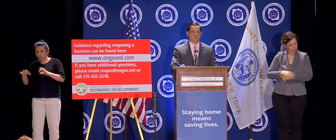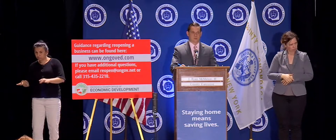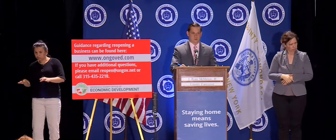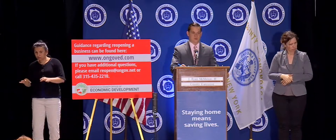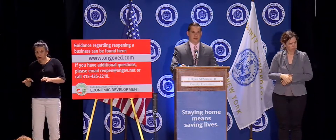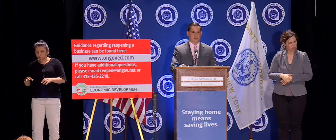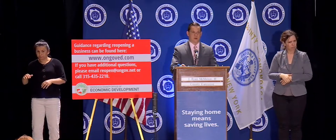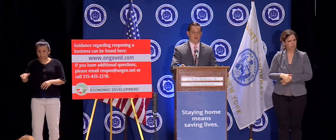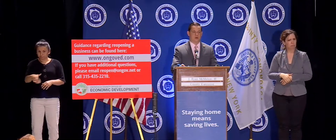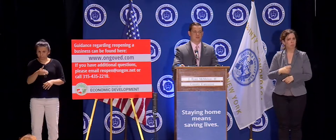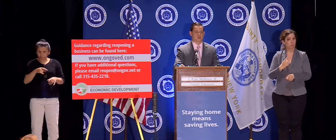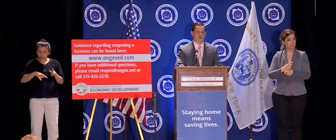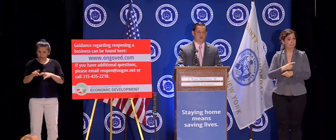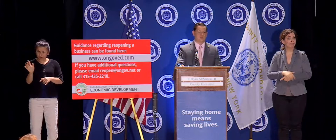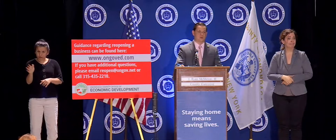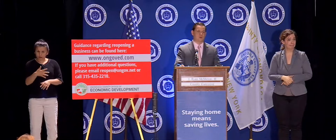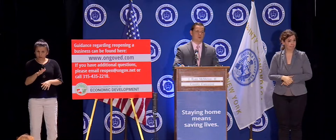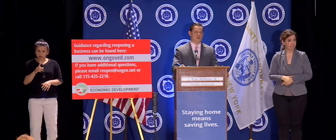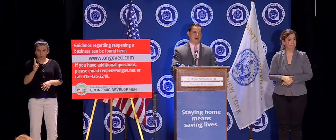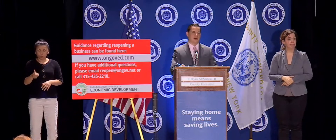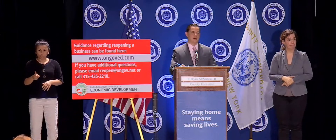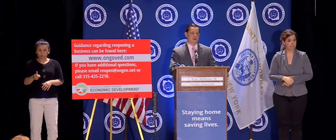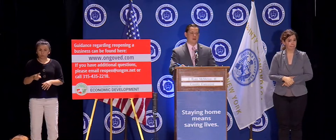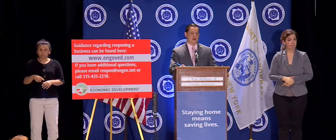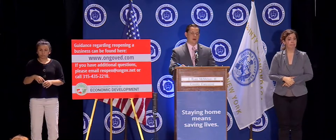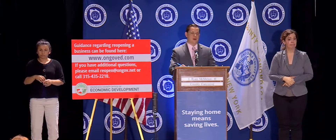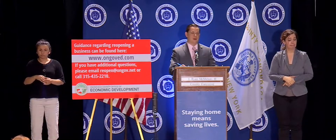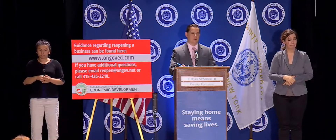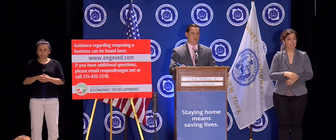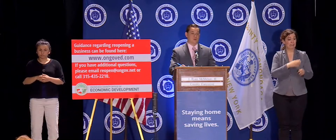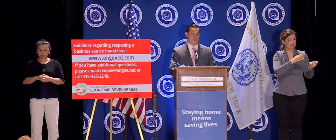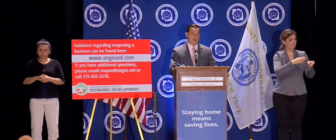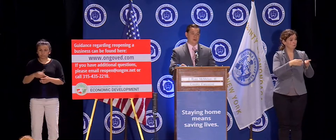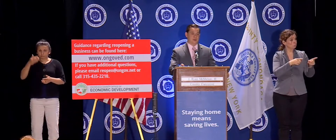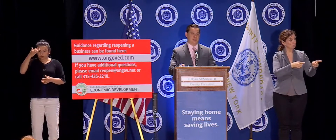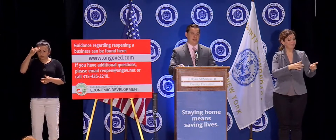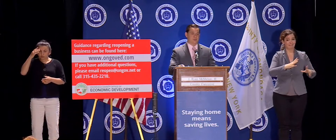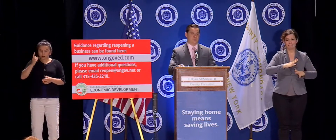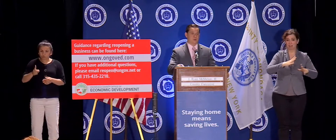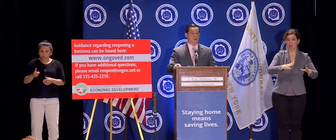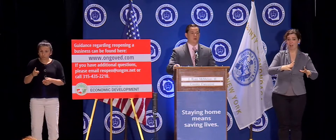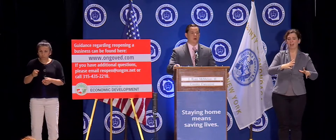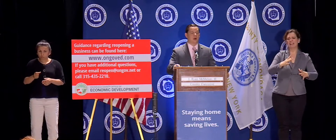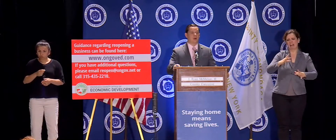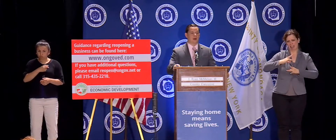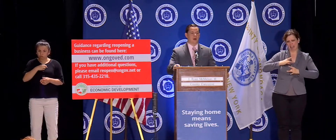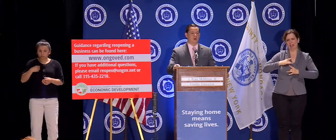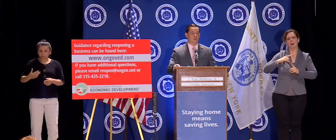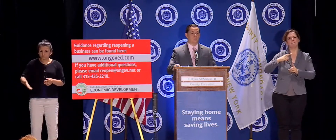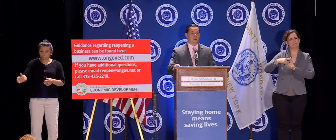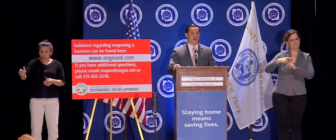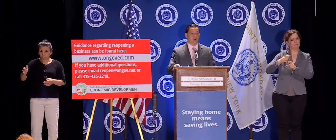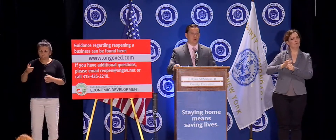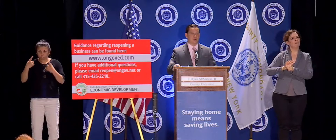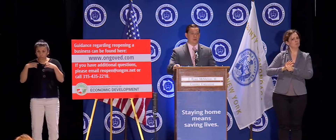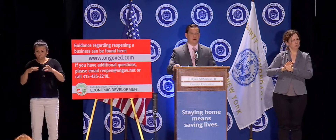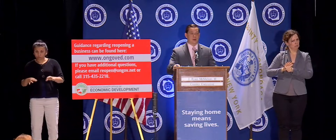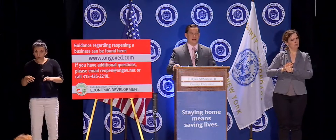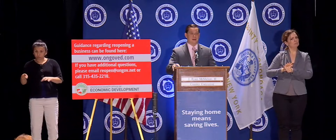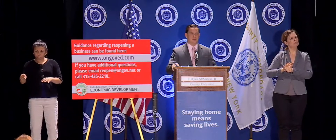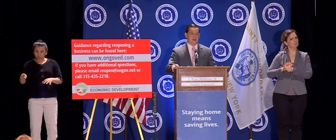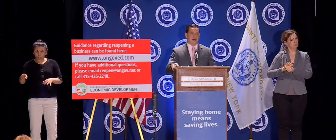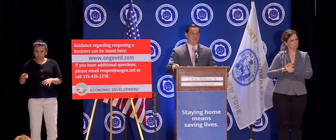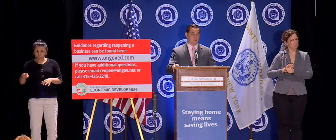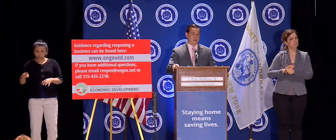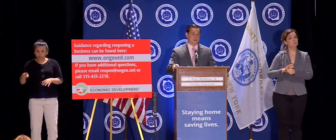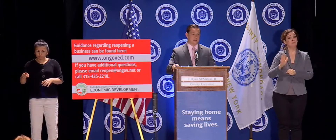Correct. Second part of your question. So these are individuals that were sick in the hospital, are now better, and do